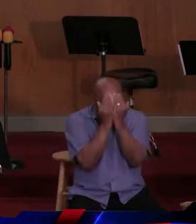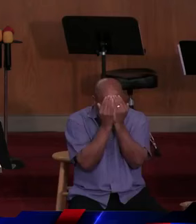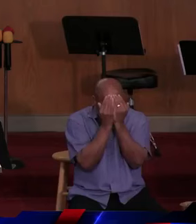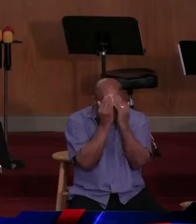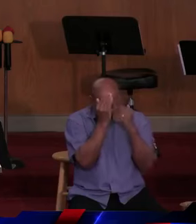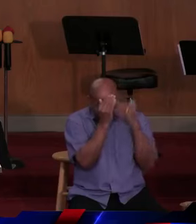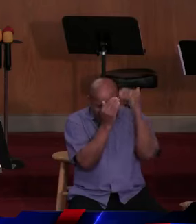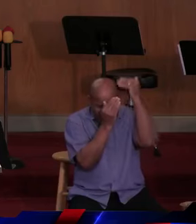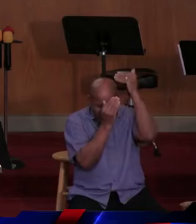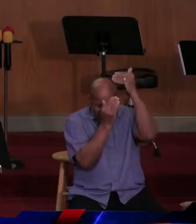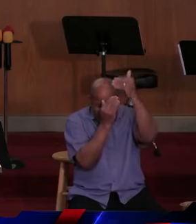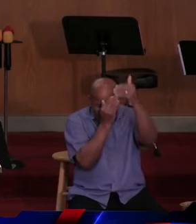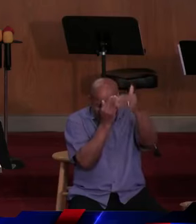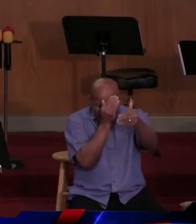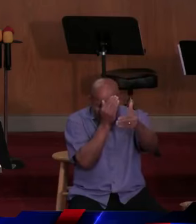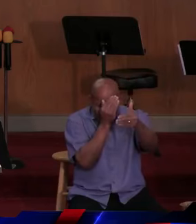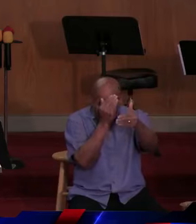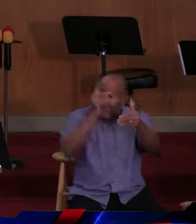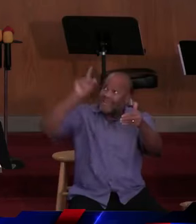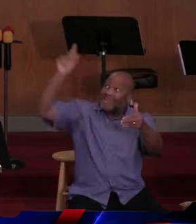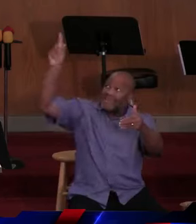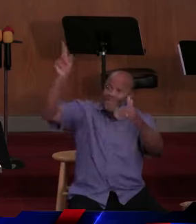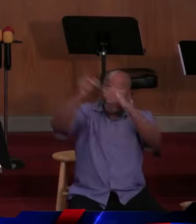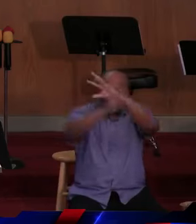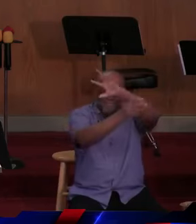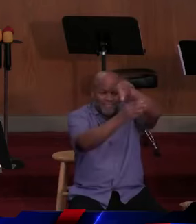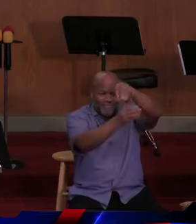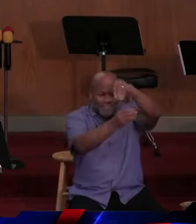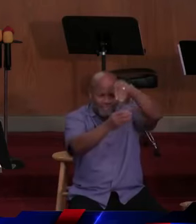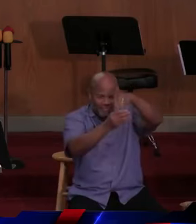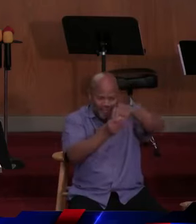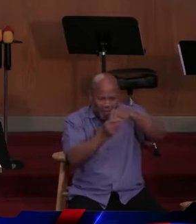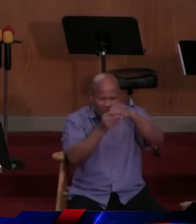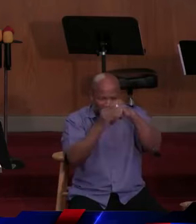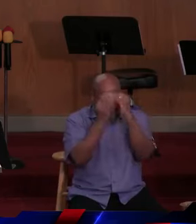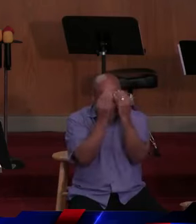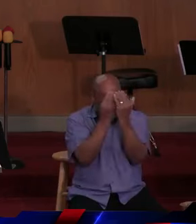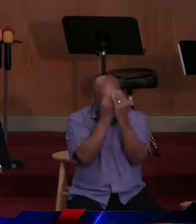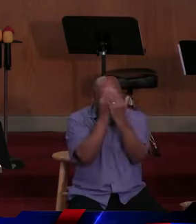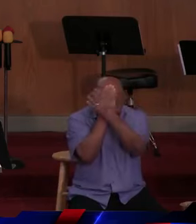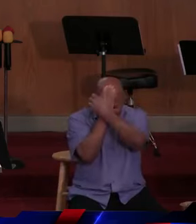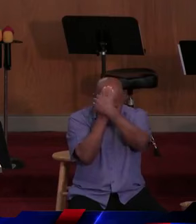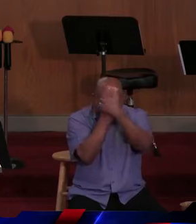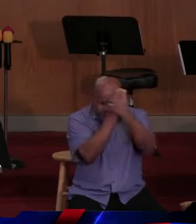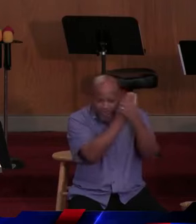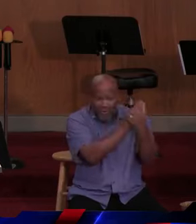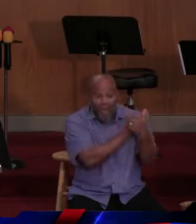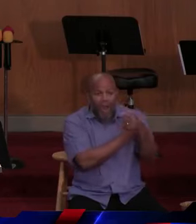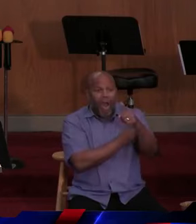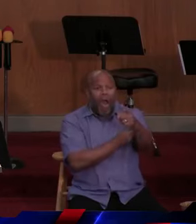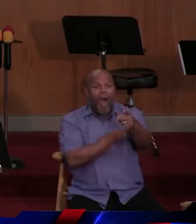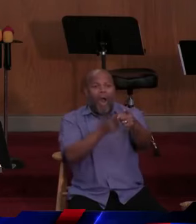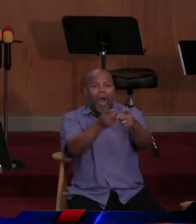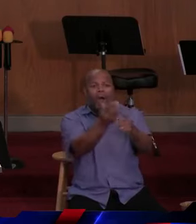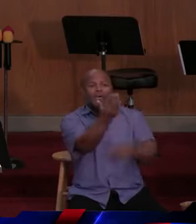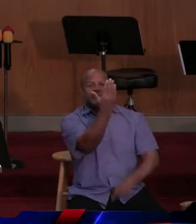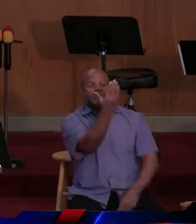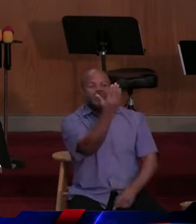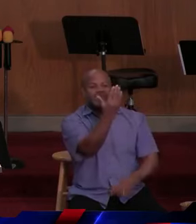that Christ is in it all. He is the light of the world. He enlightened